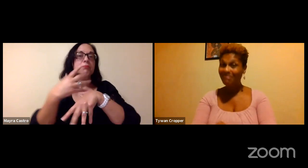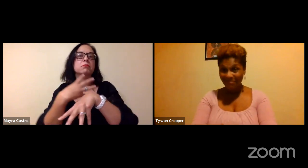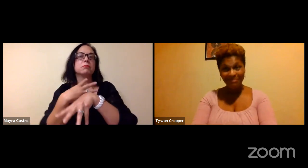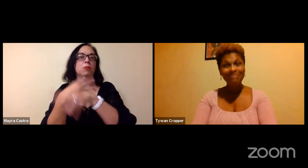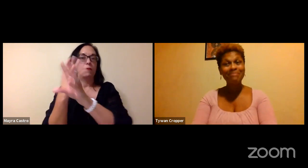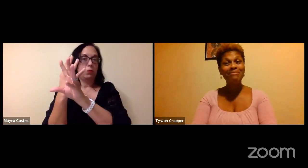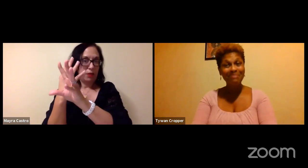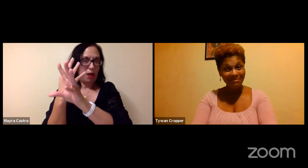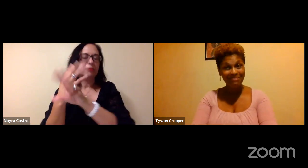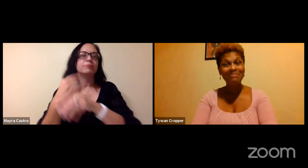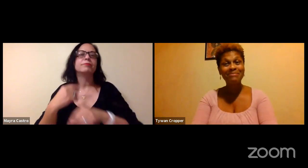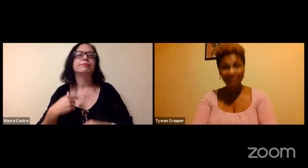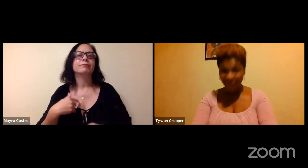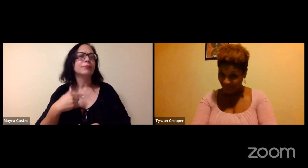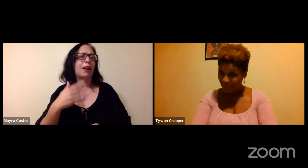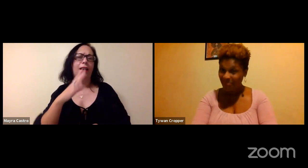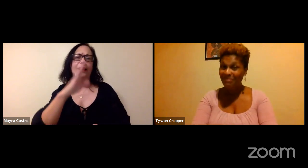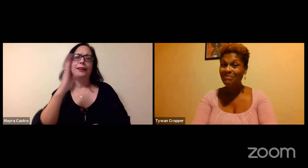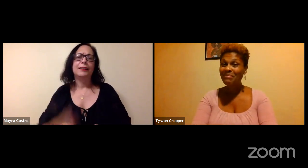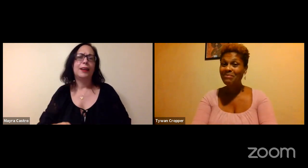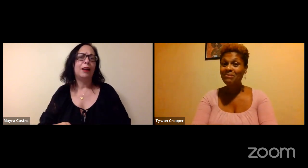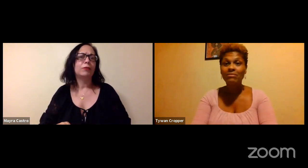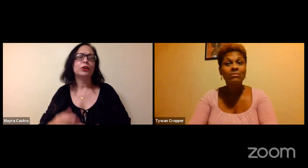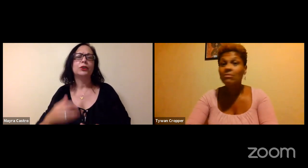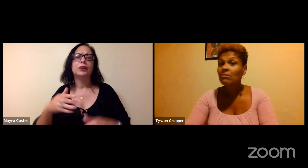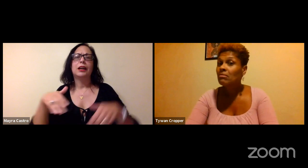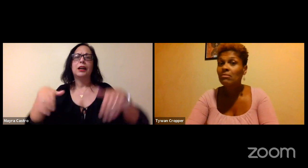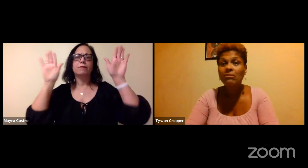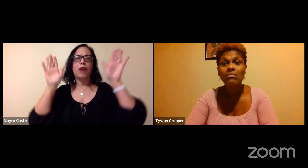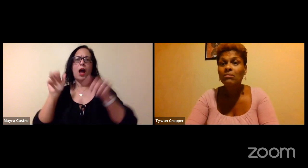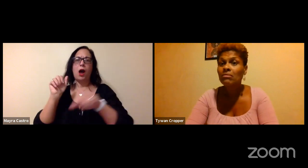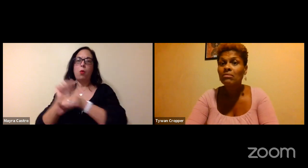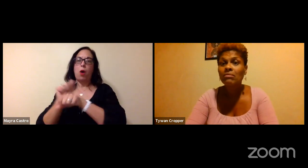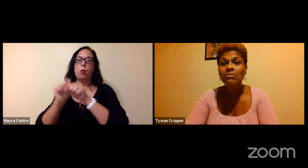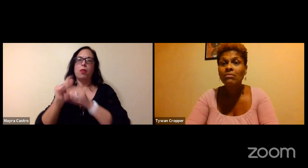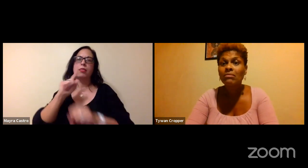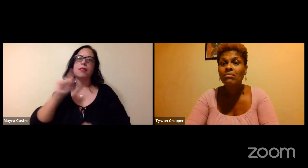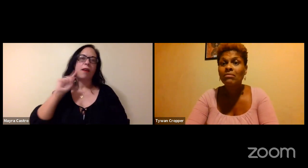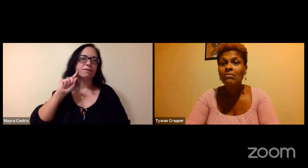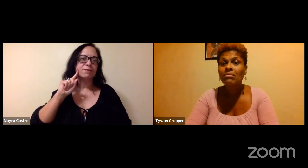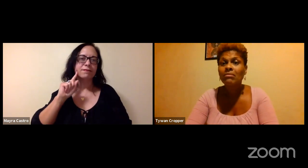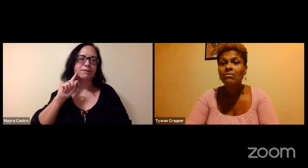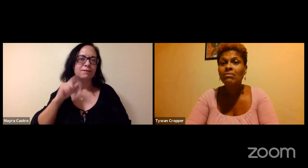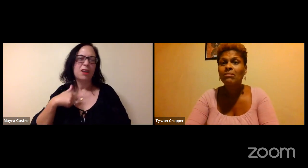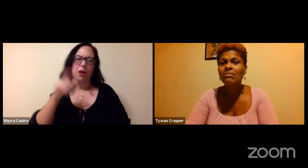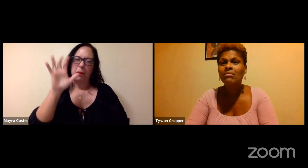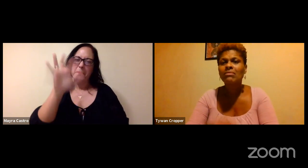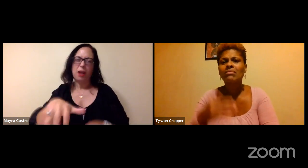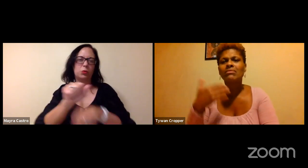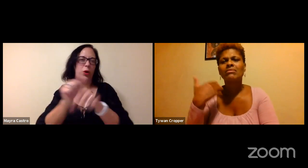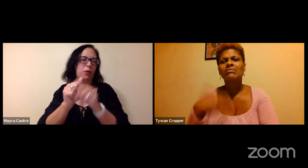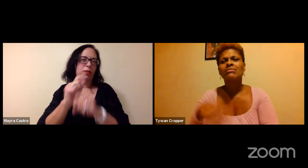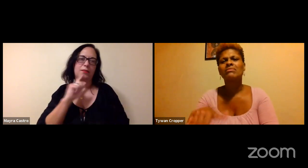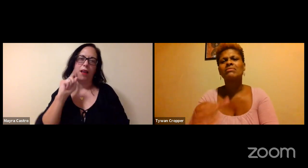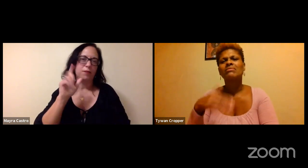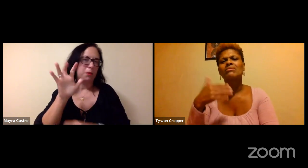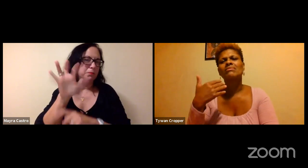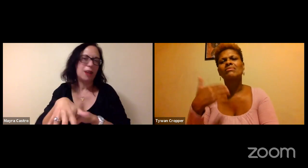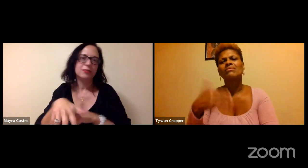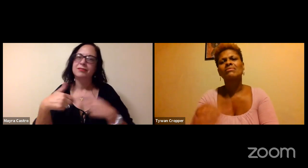0 to 5 years of age. And we were doing that remotely and virtually.